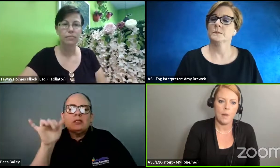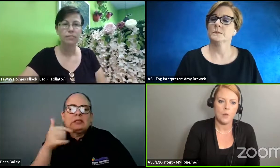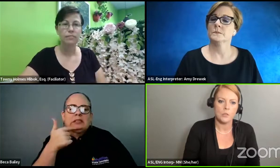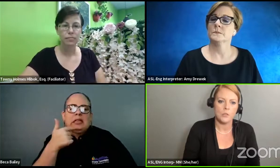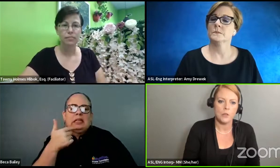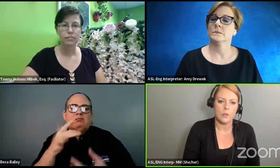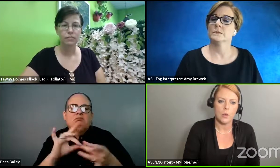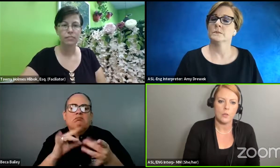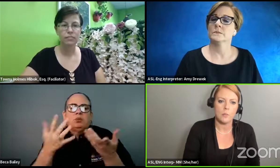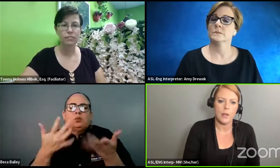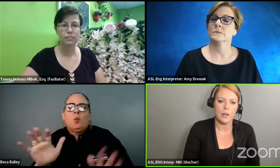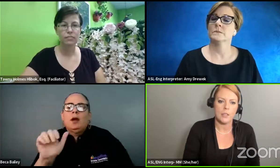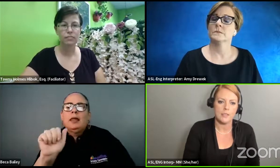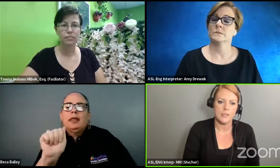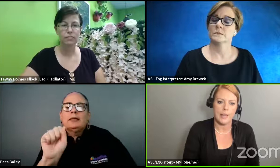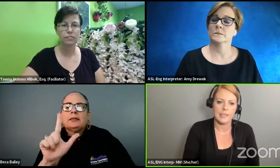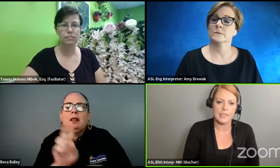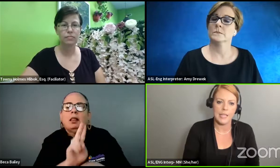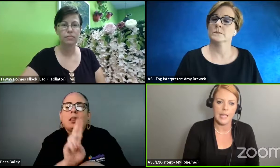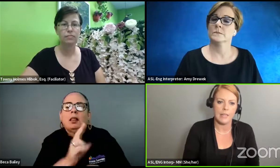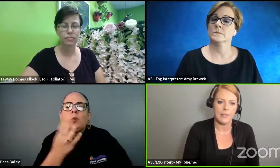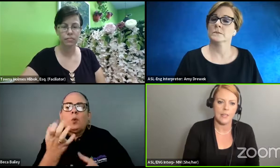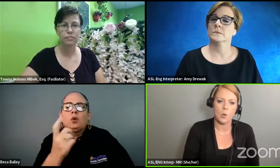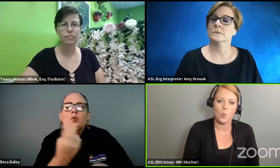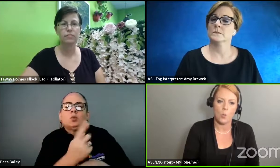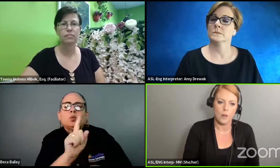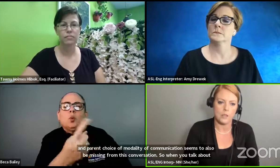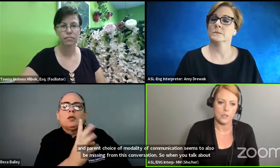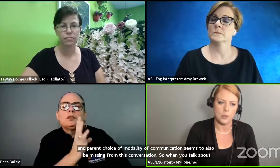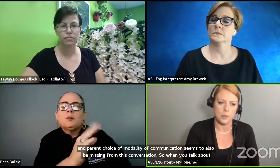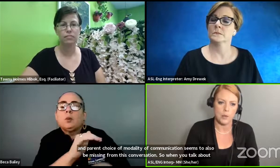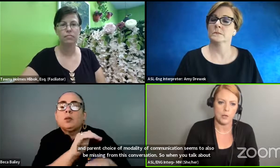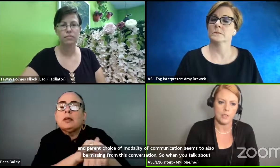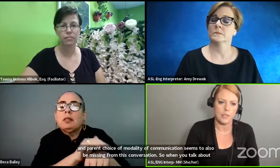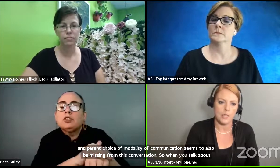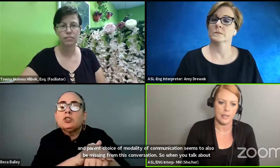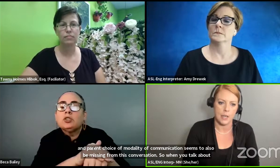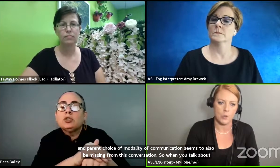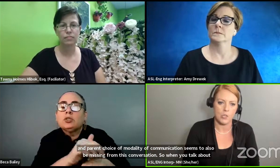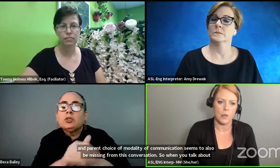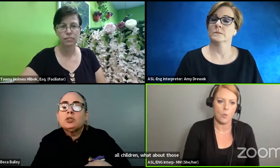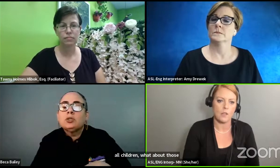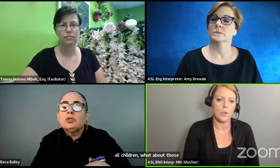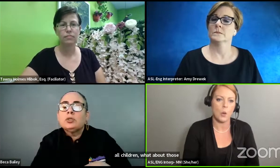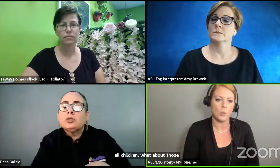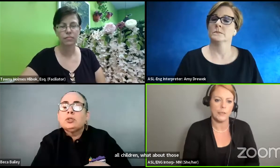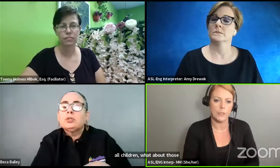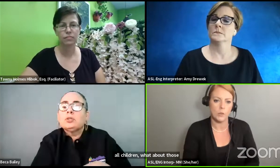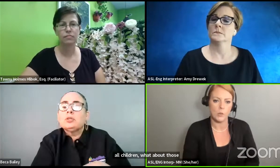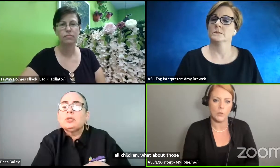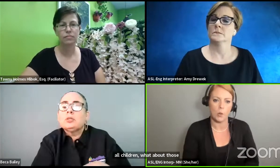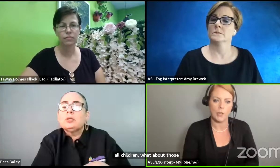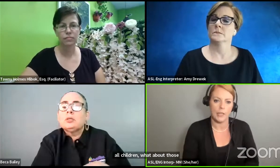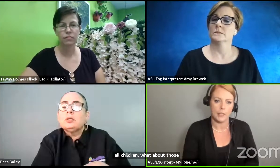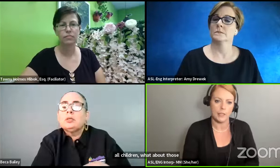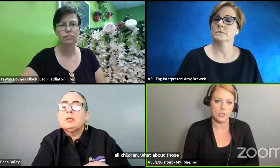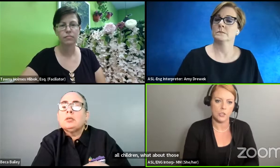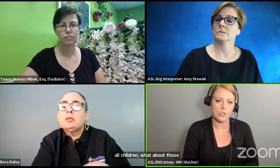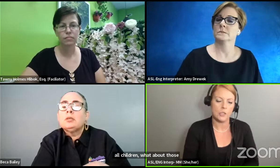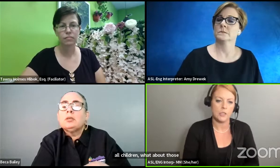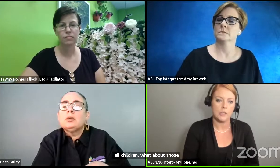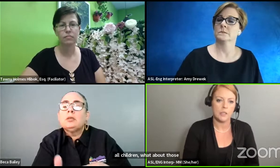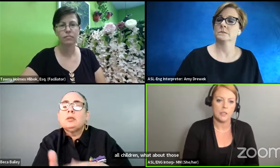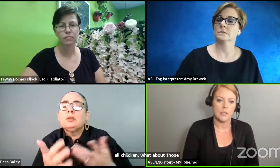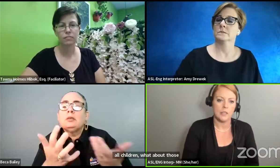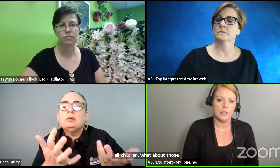what about those parents that say that they don't want to use American Sign Language and they want to only use spoken